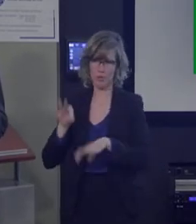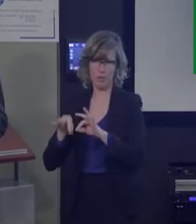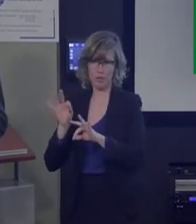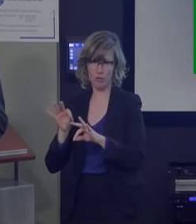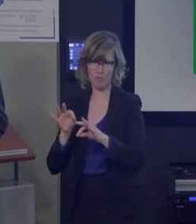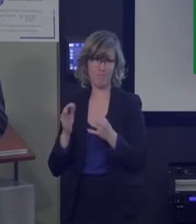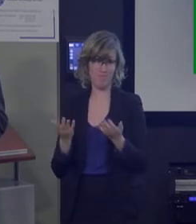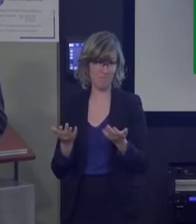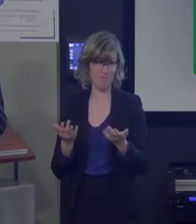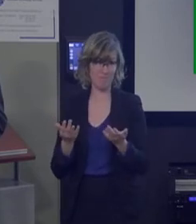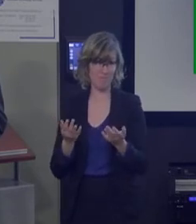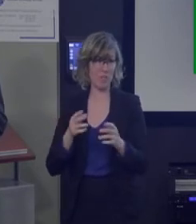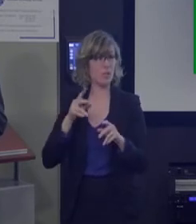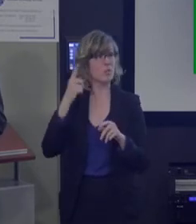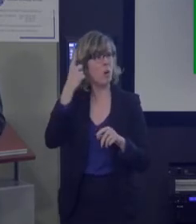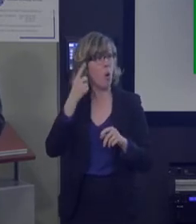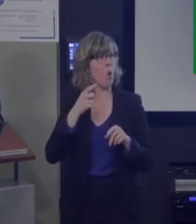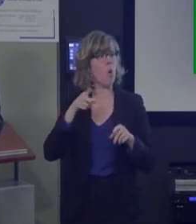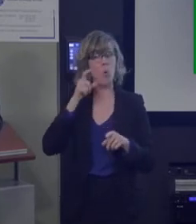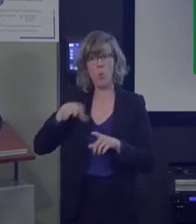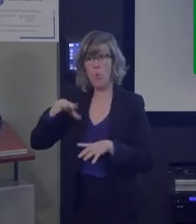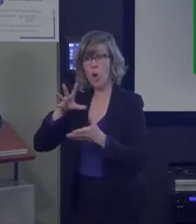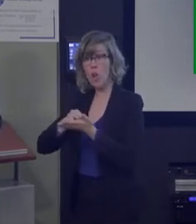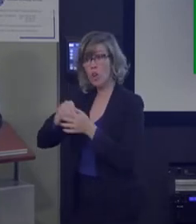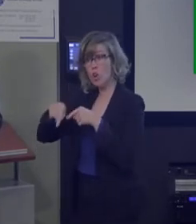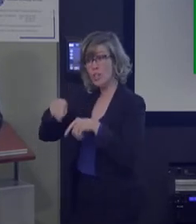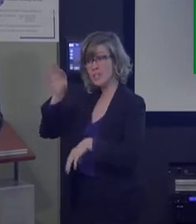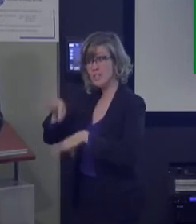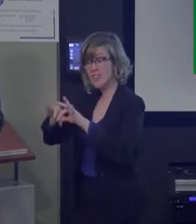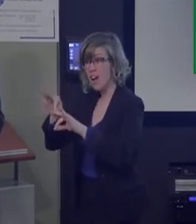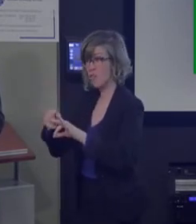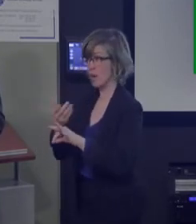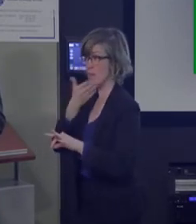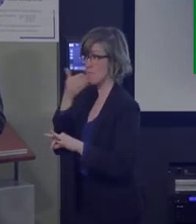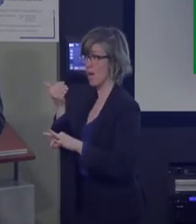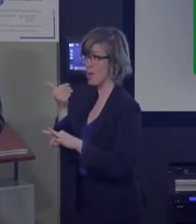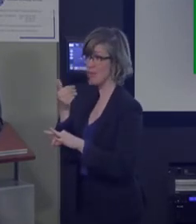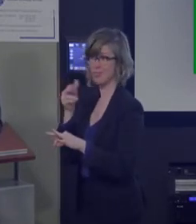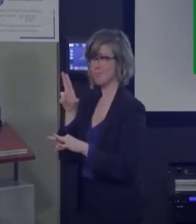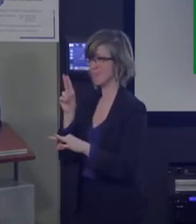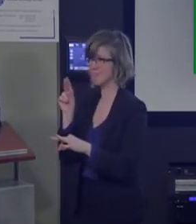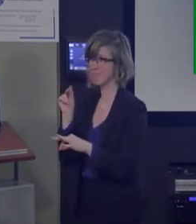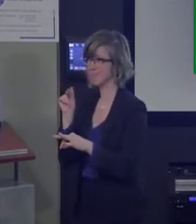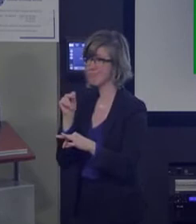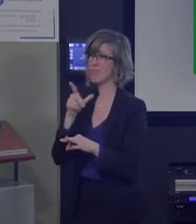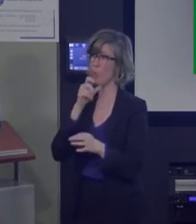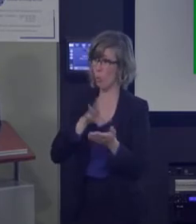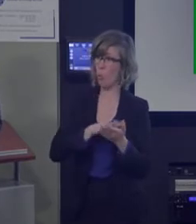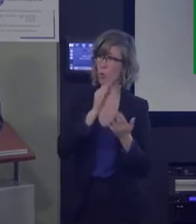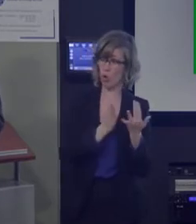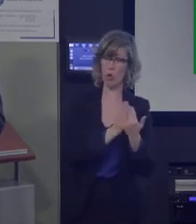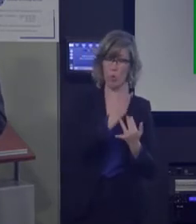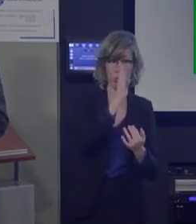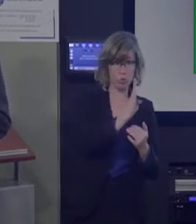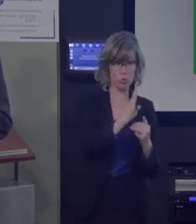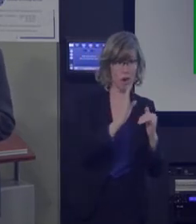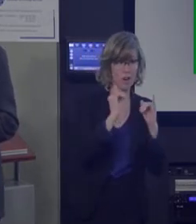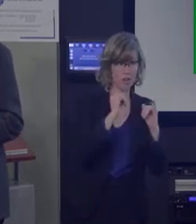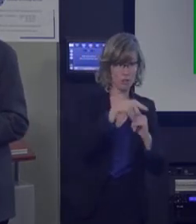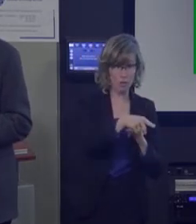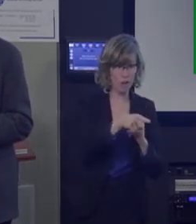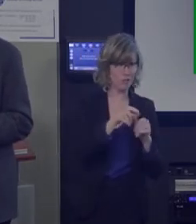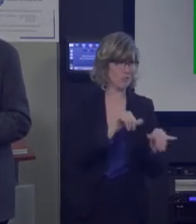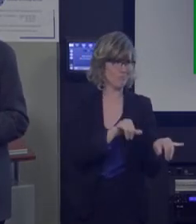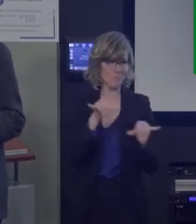better? No. The many who learned it in direct instruction did just as well as the few who learned it by